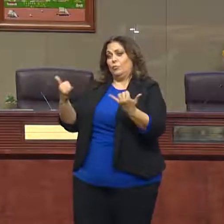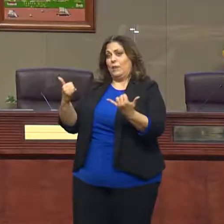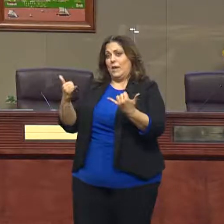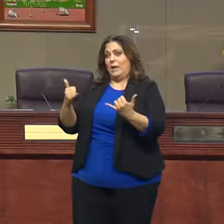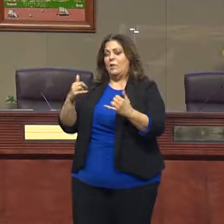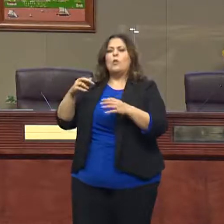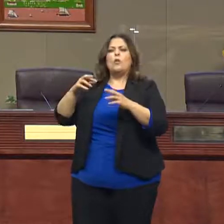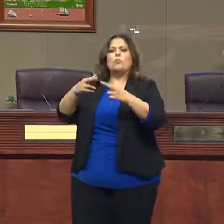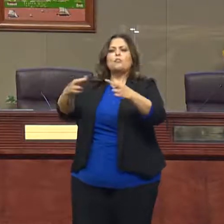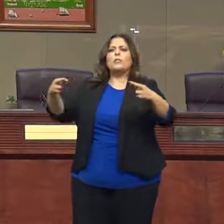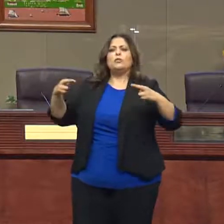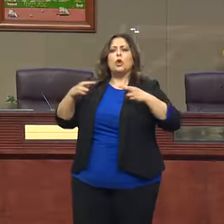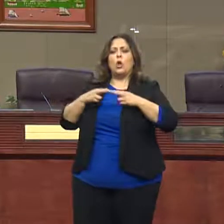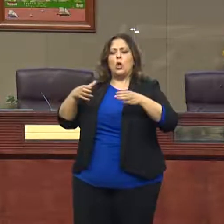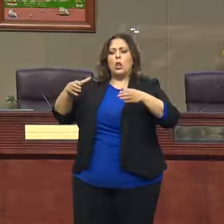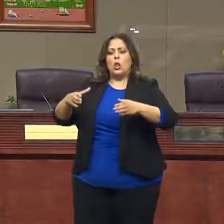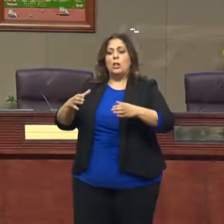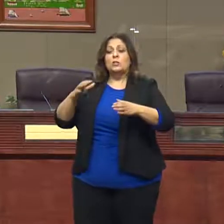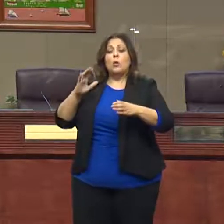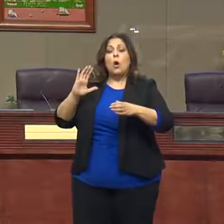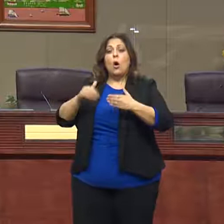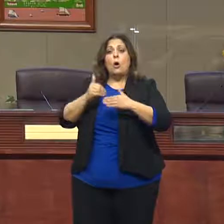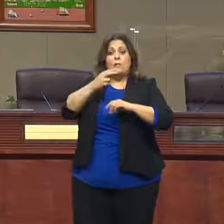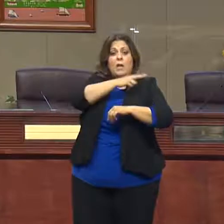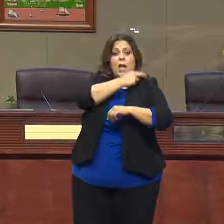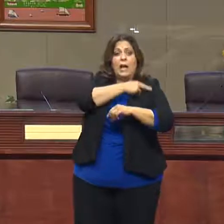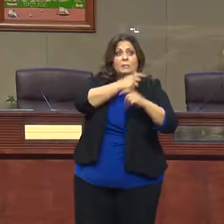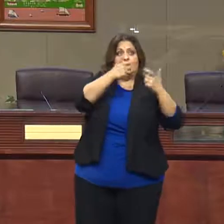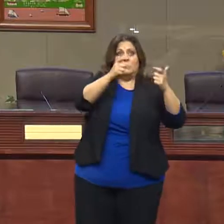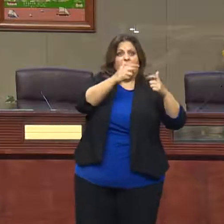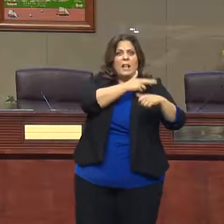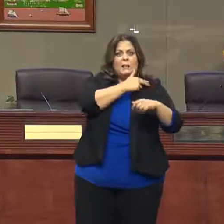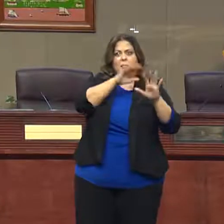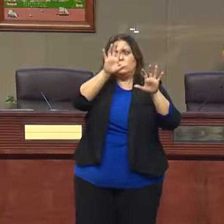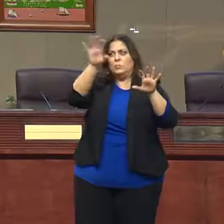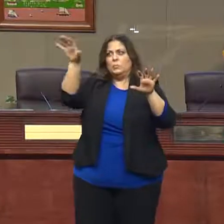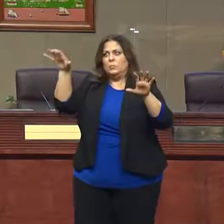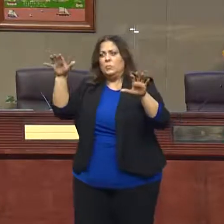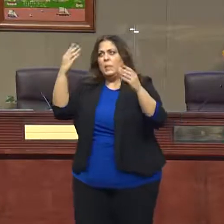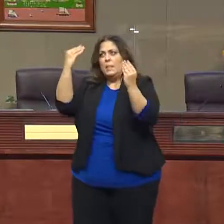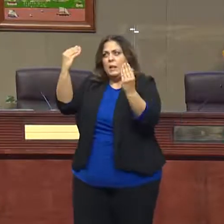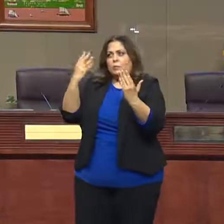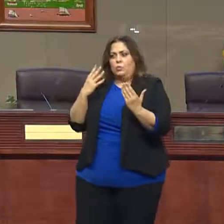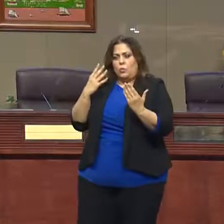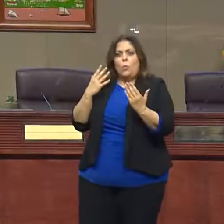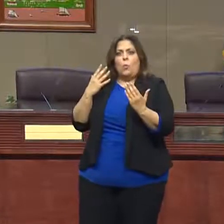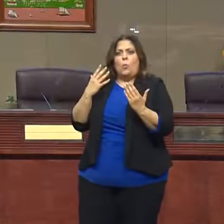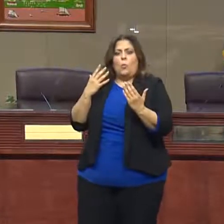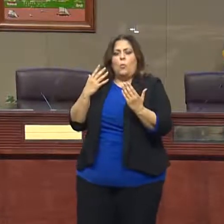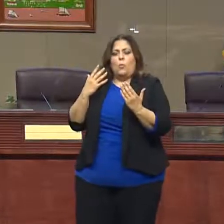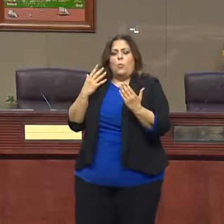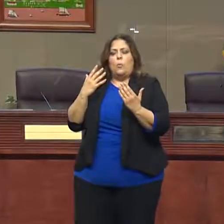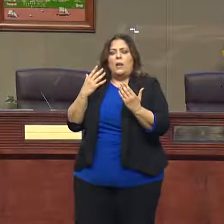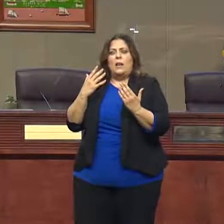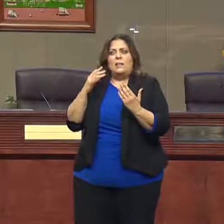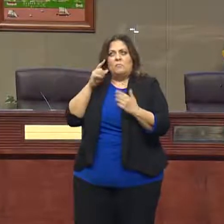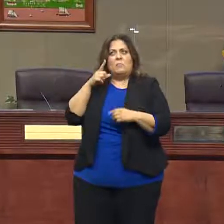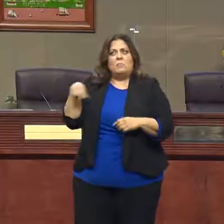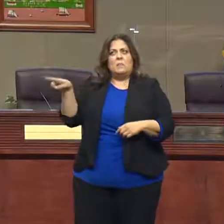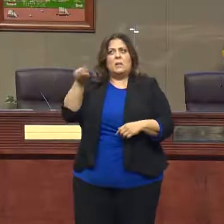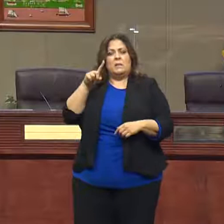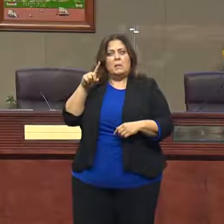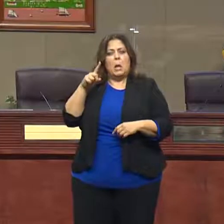largest hospitals on that call. What they're saying to me is that we do anticipate